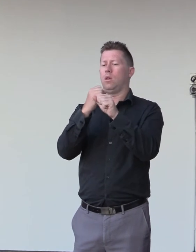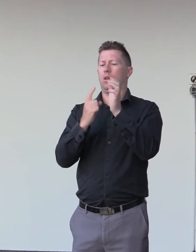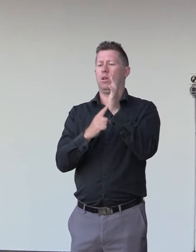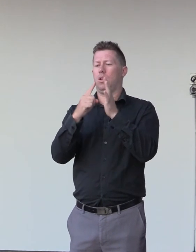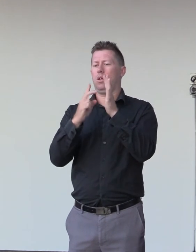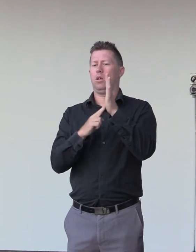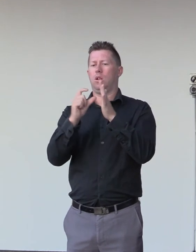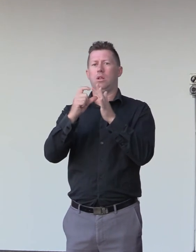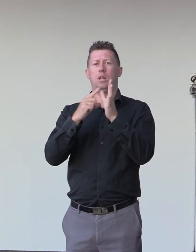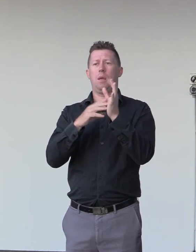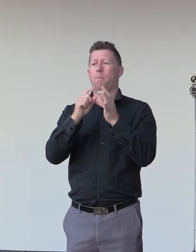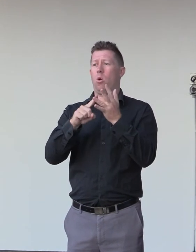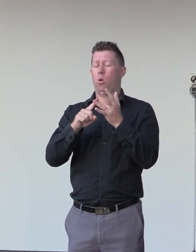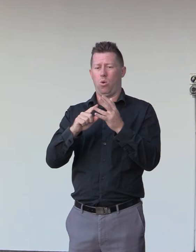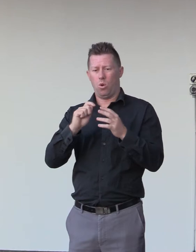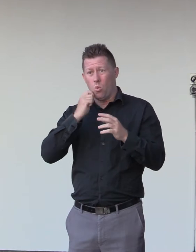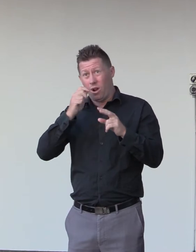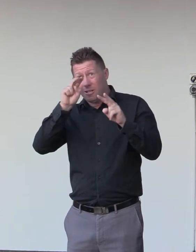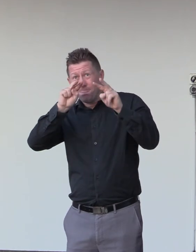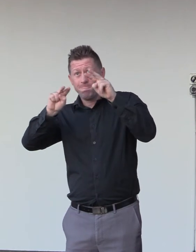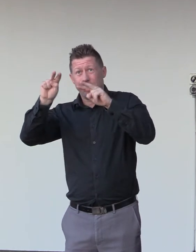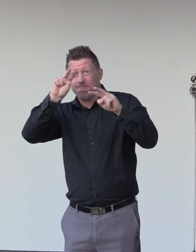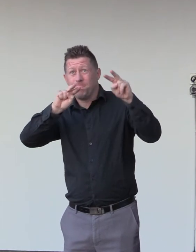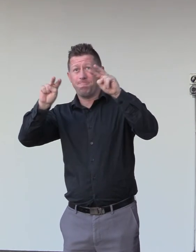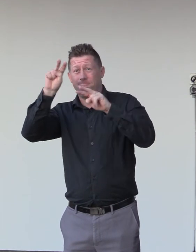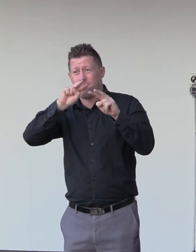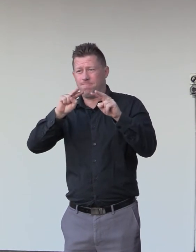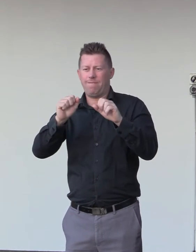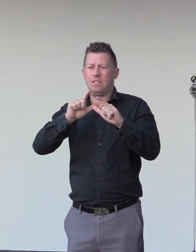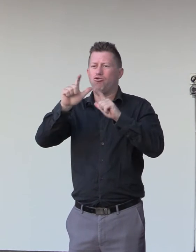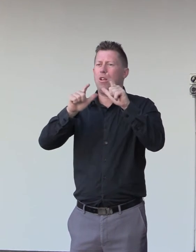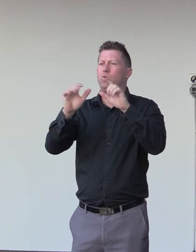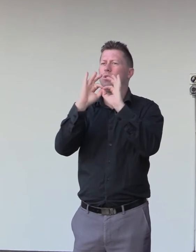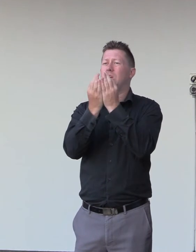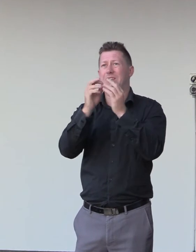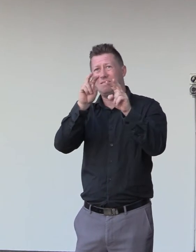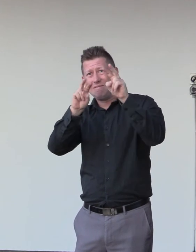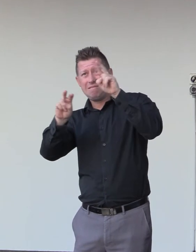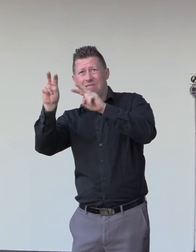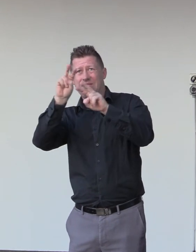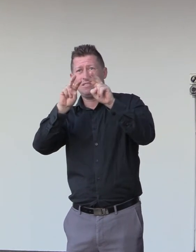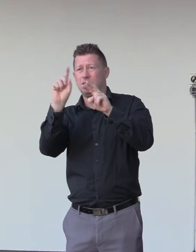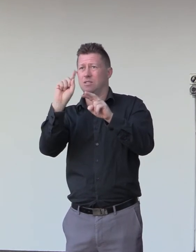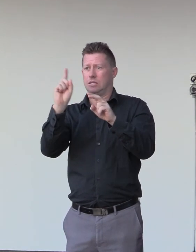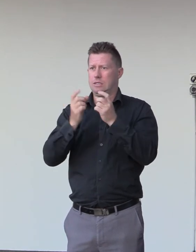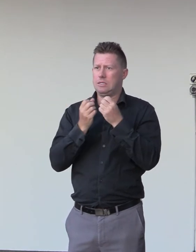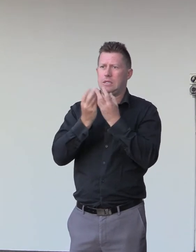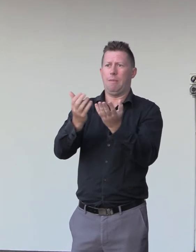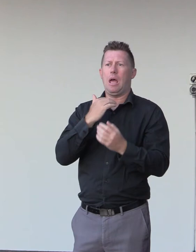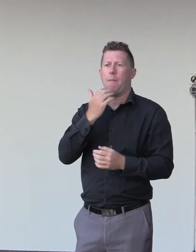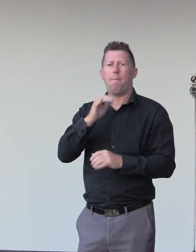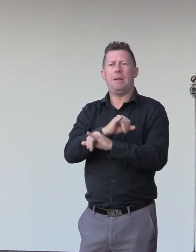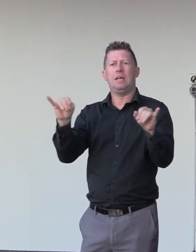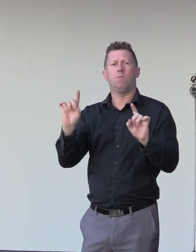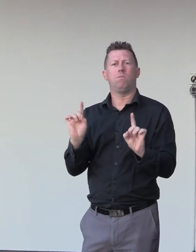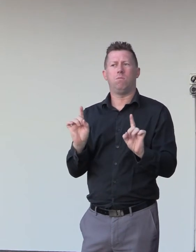is going to be assessed, and we're working, as we said, with the Department of Infrastructure and Transport to make an assessment as to the damage that's caused on that